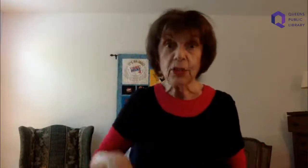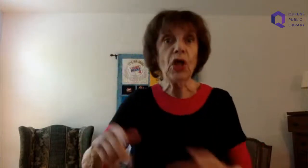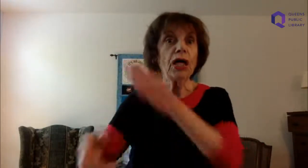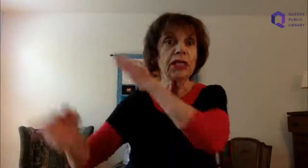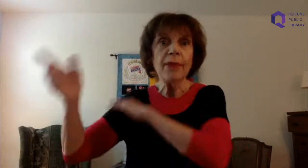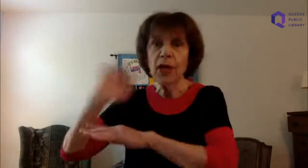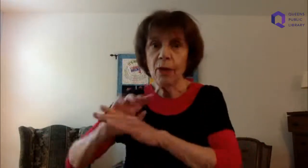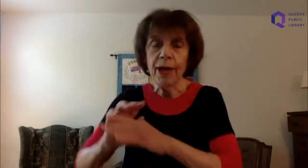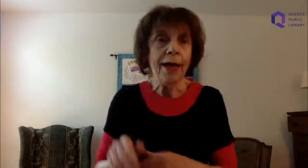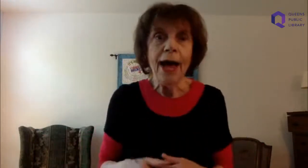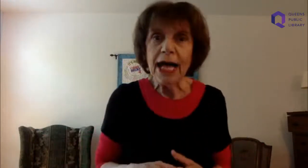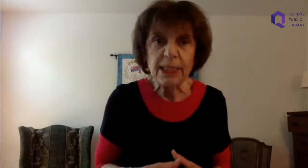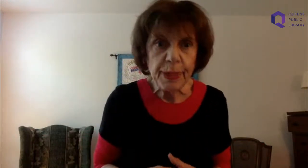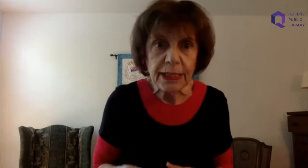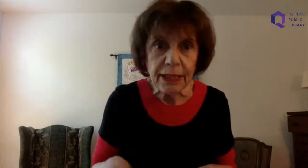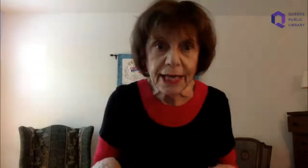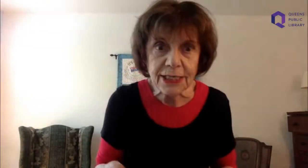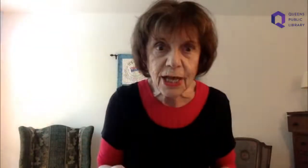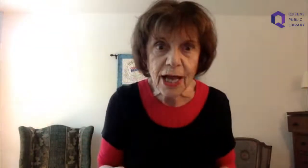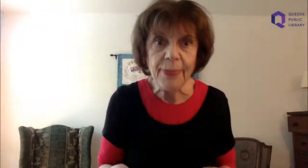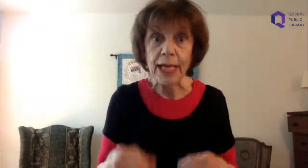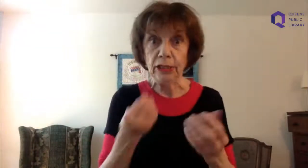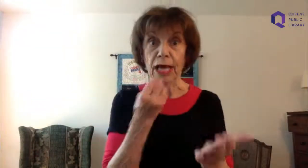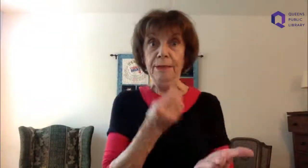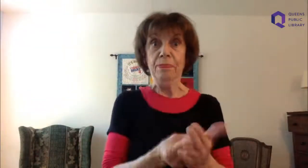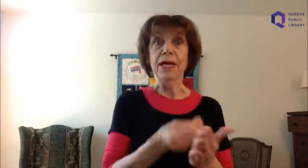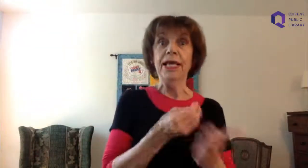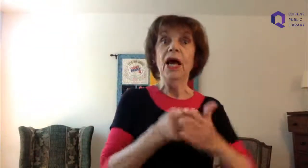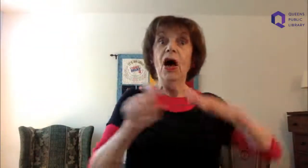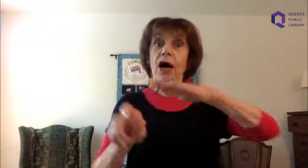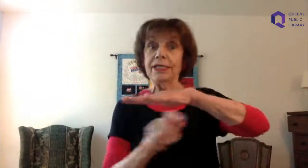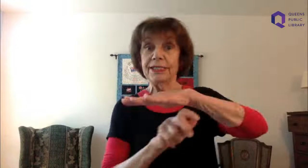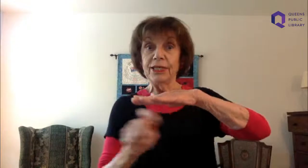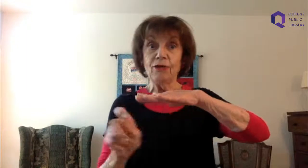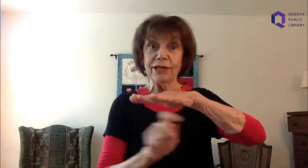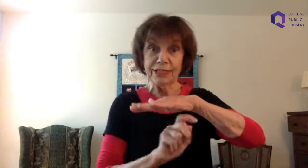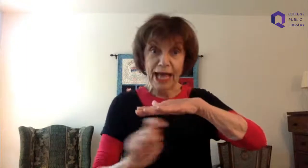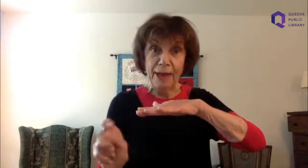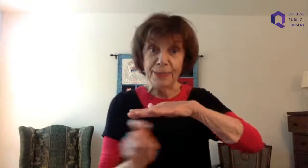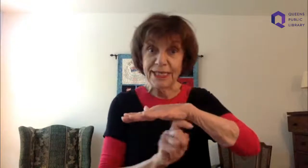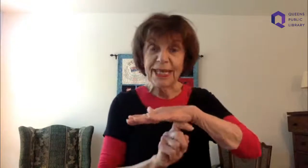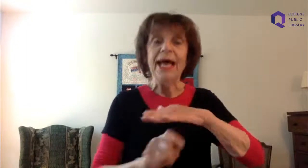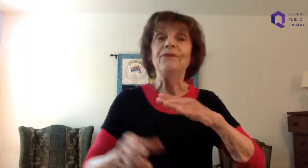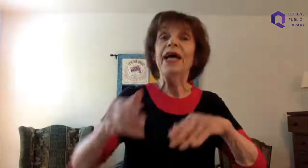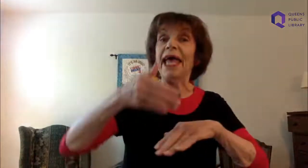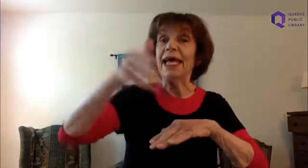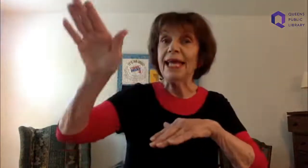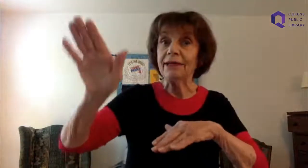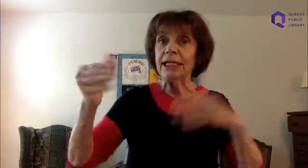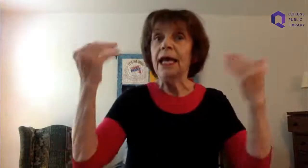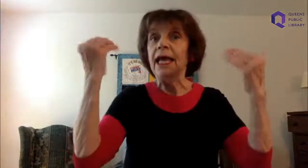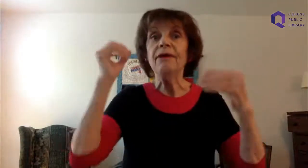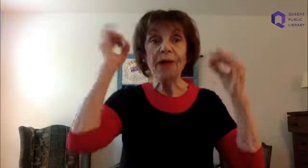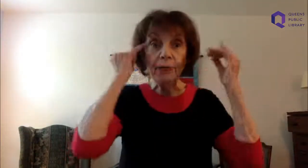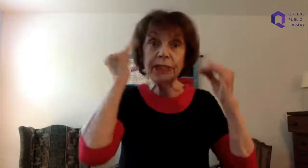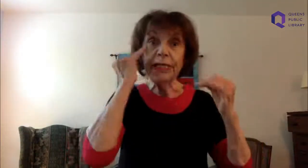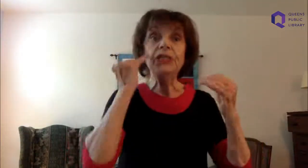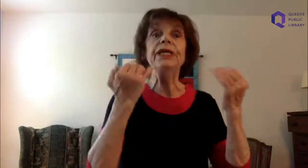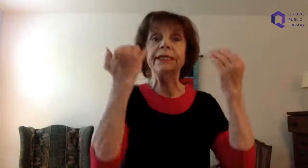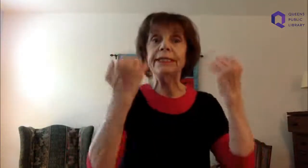long time ago, I spent a lot of time and a lot of money on Xerox copies for handouts. If I were teaching it